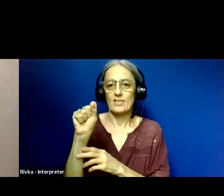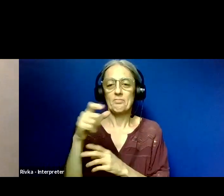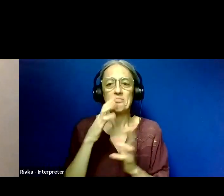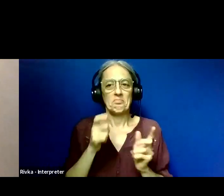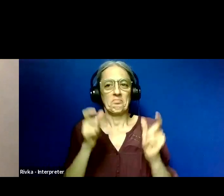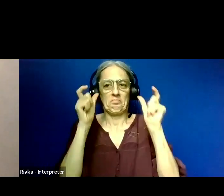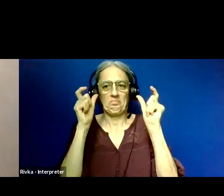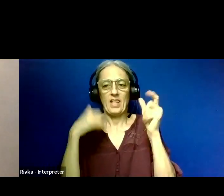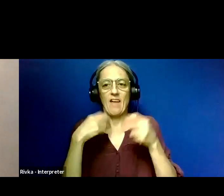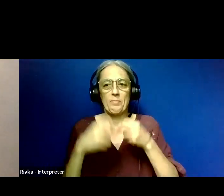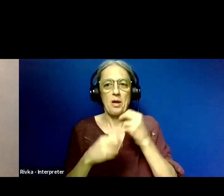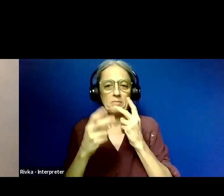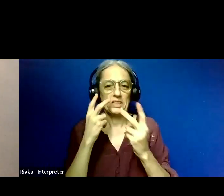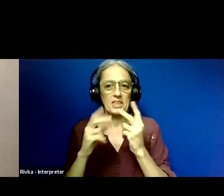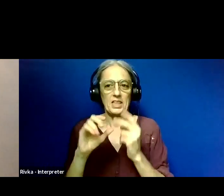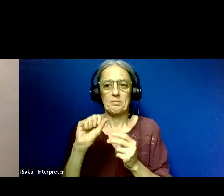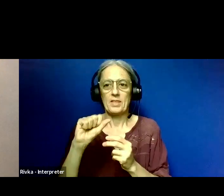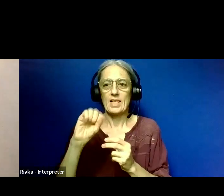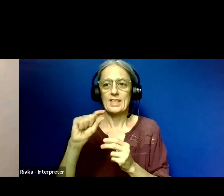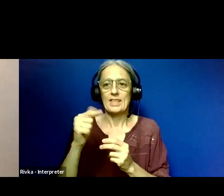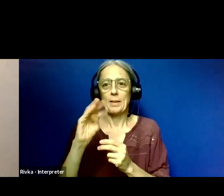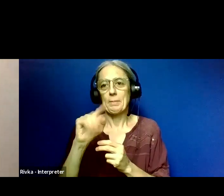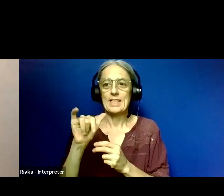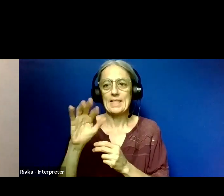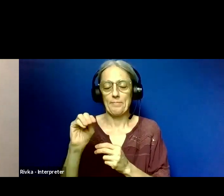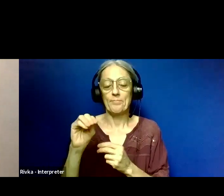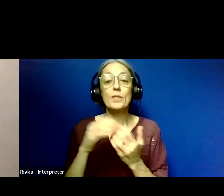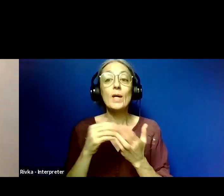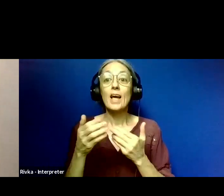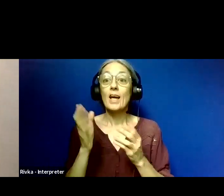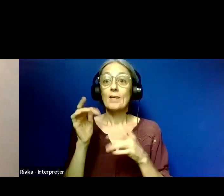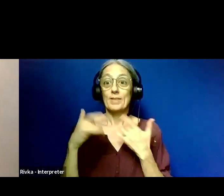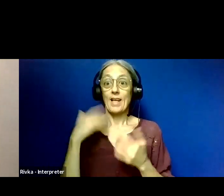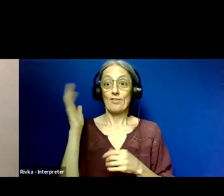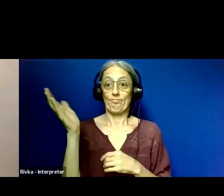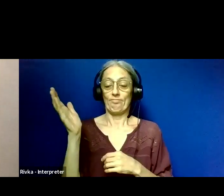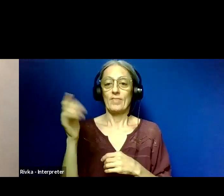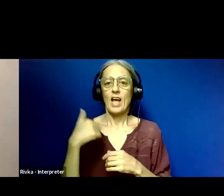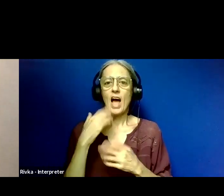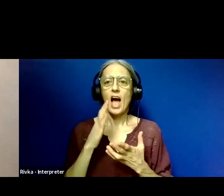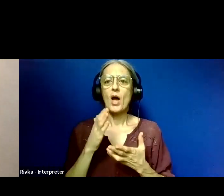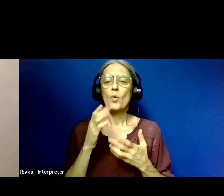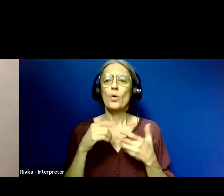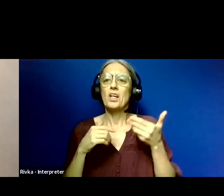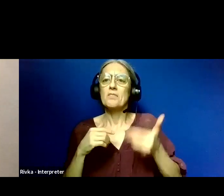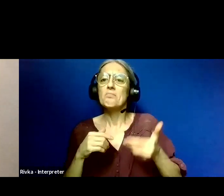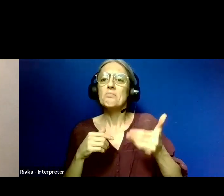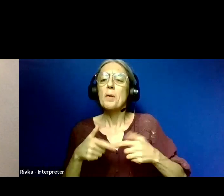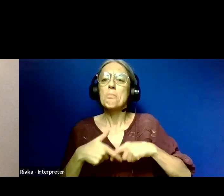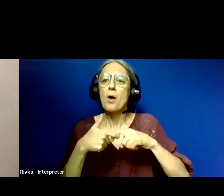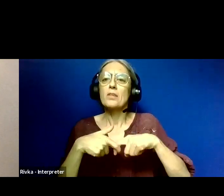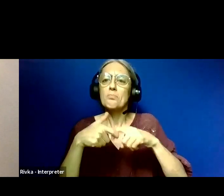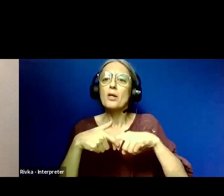issues, and I am real excited about this. I will be stopping for questions throughout my presentation. I